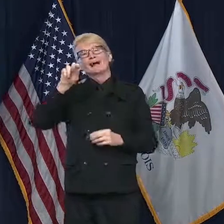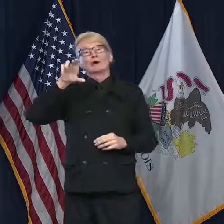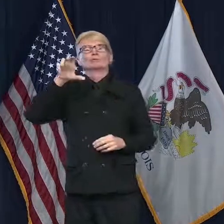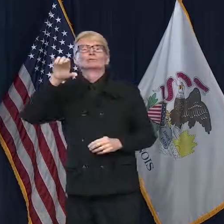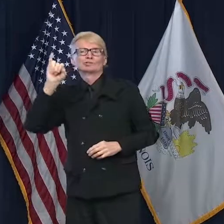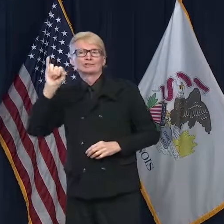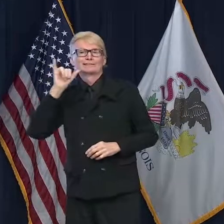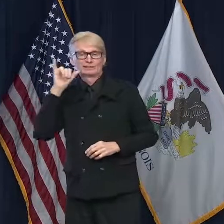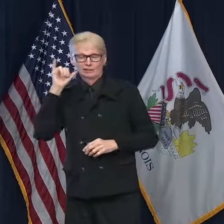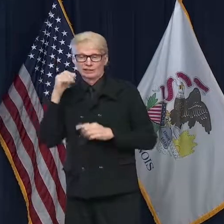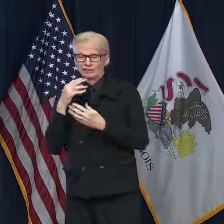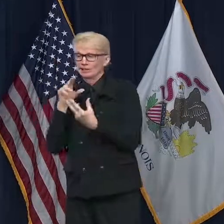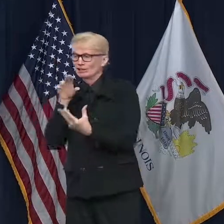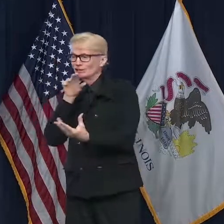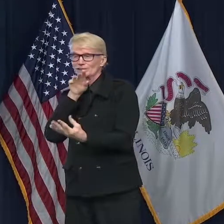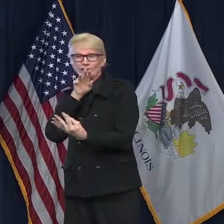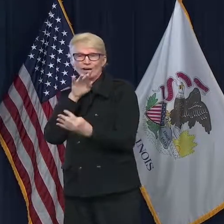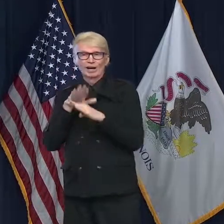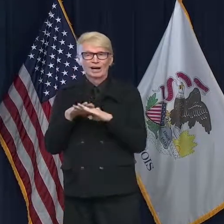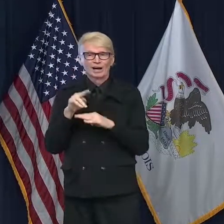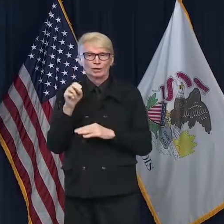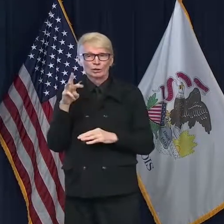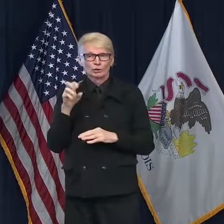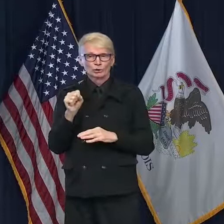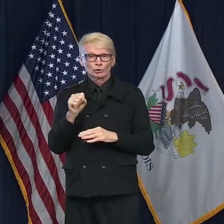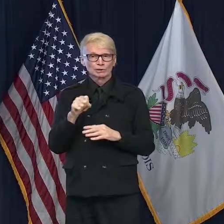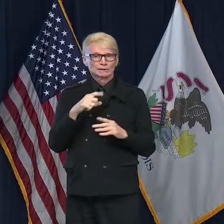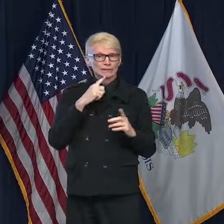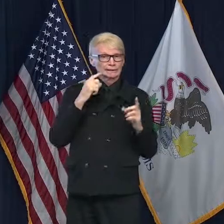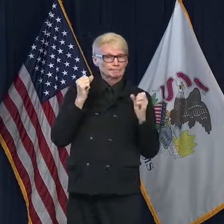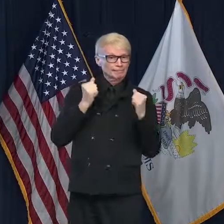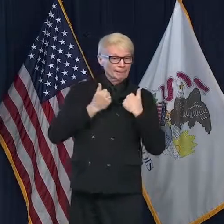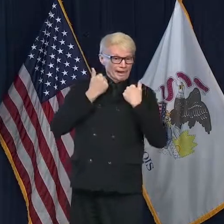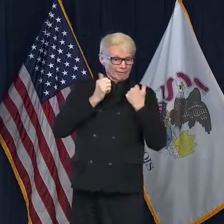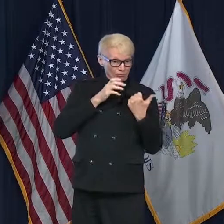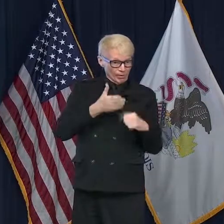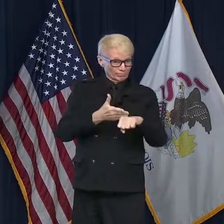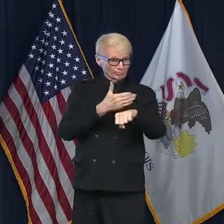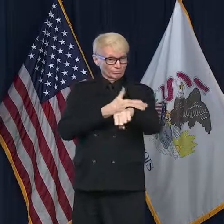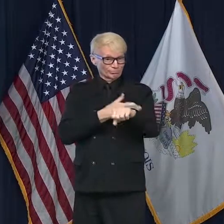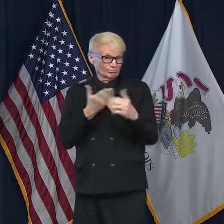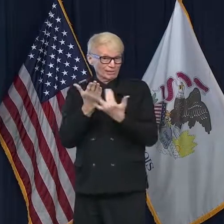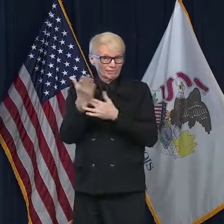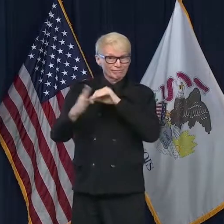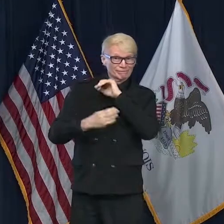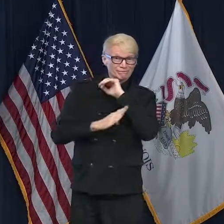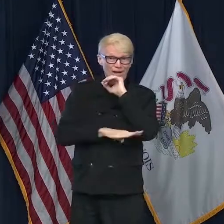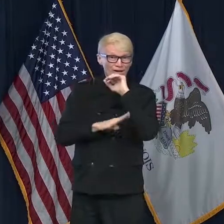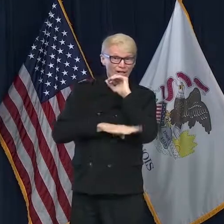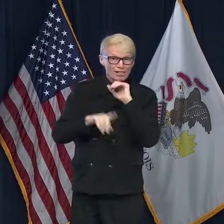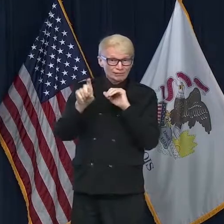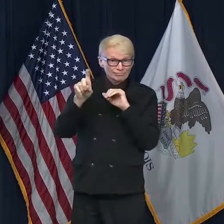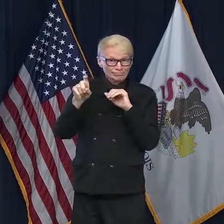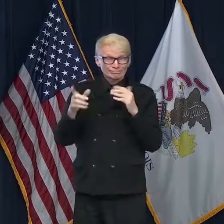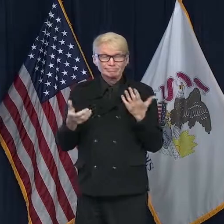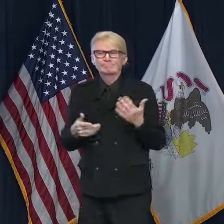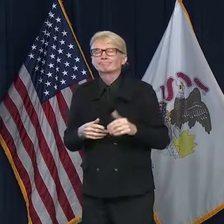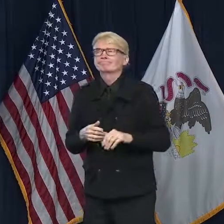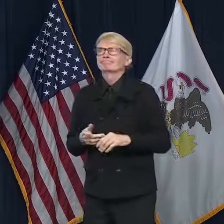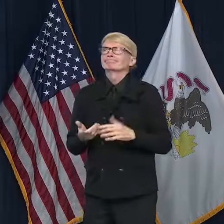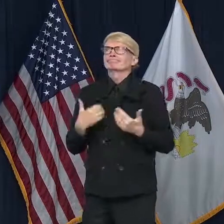I don't know whether I was, I mean, I don't think I was thinking of whether I'm encouraged or discouraged. I think every day about